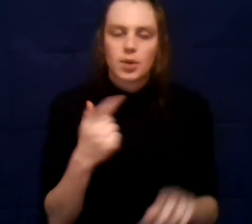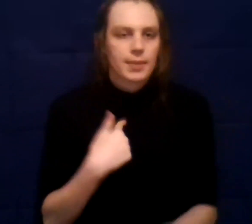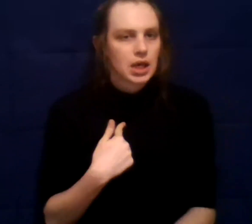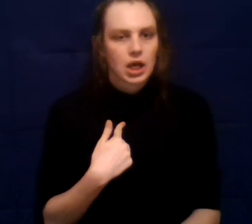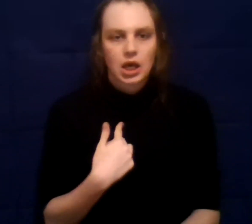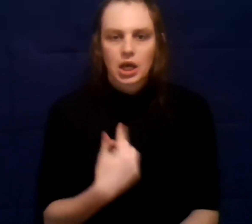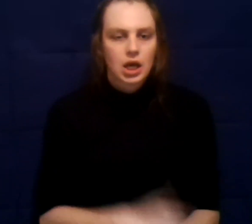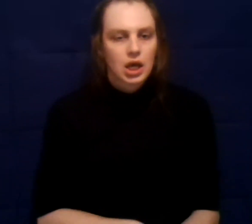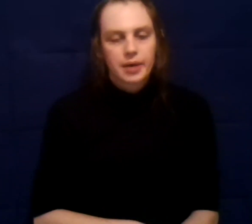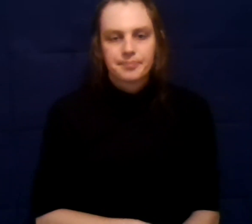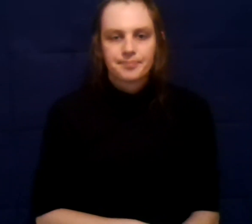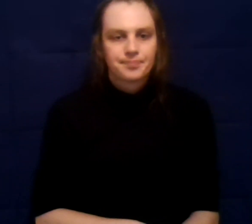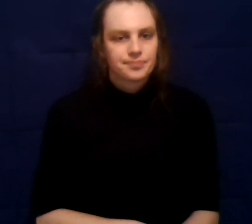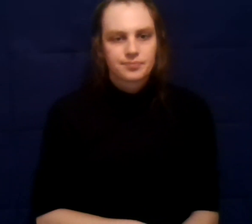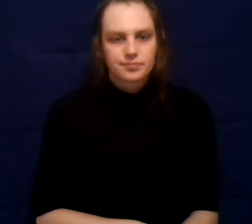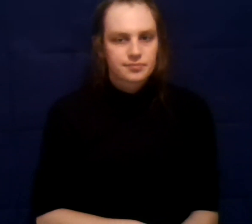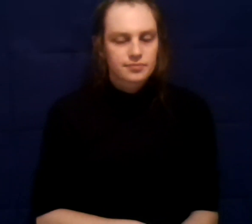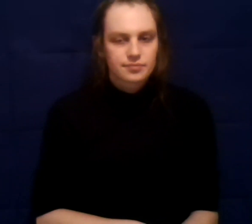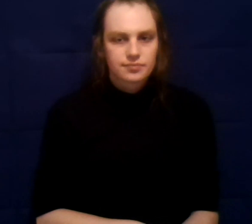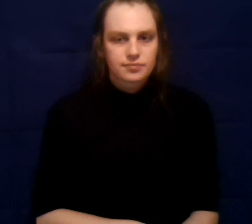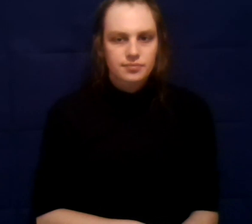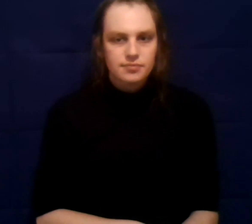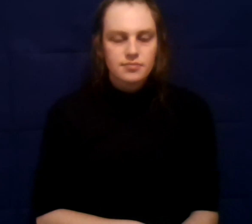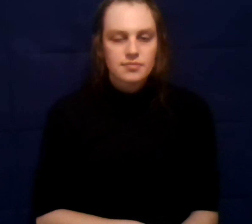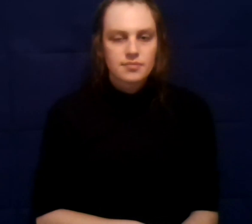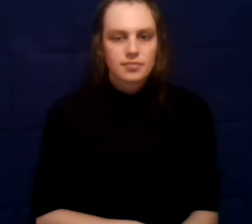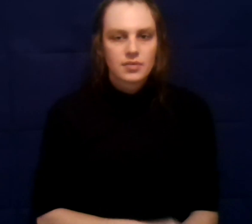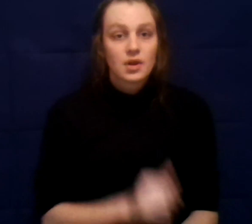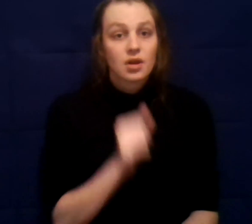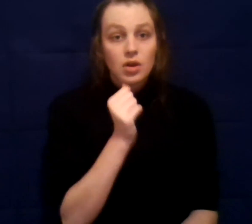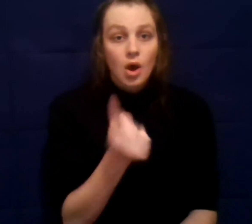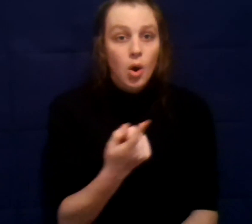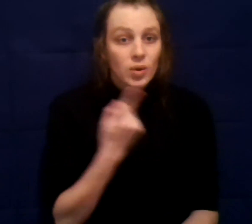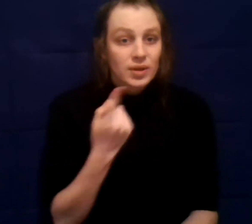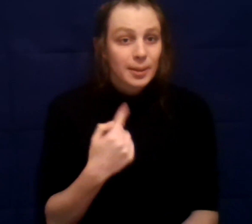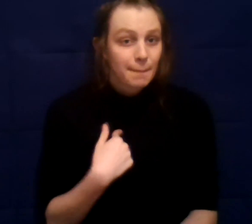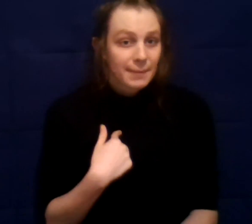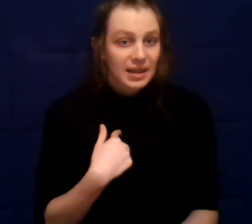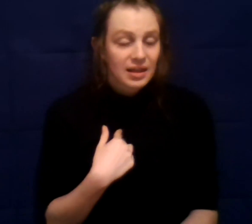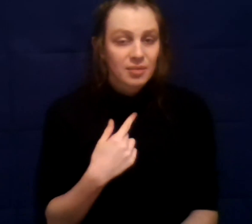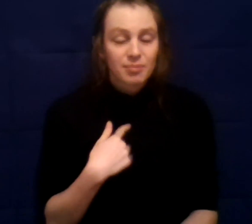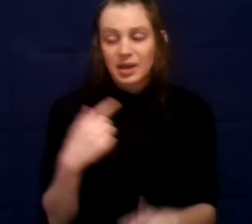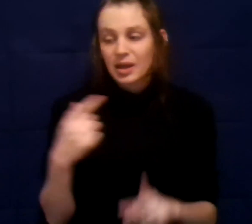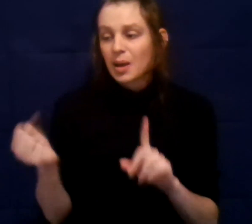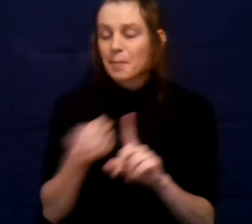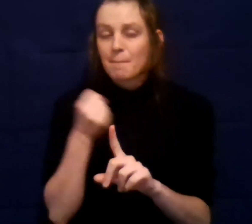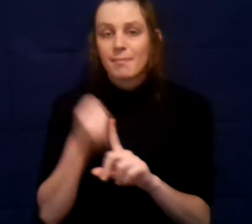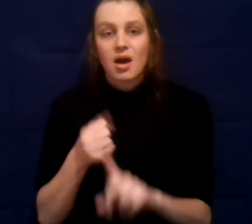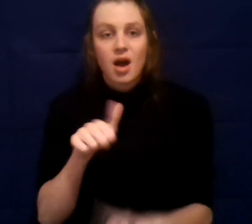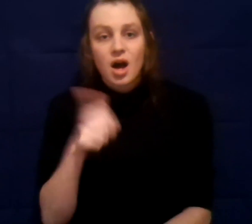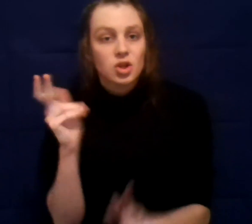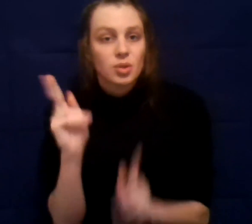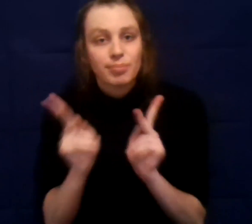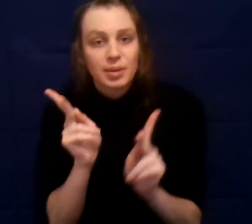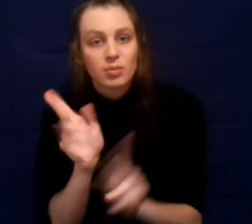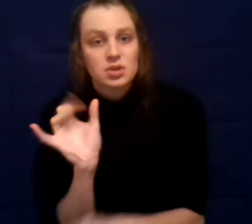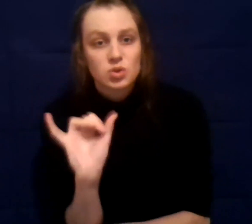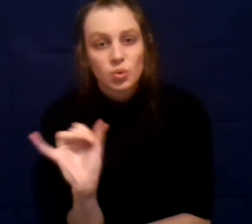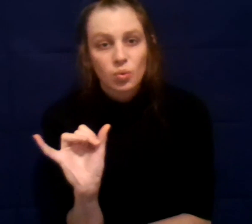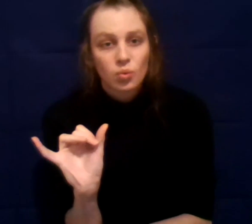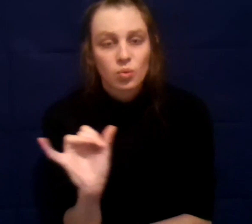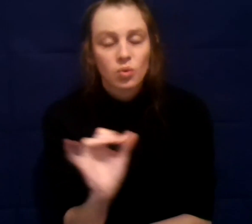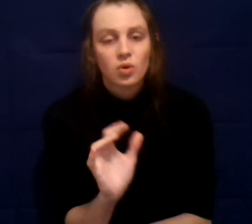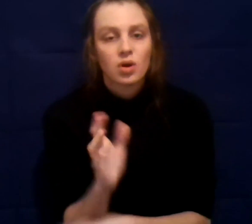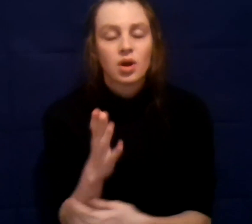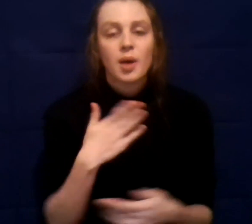And it wasn't just like me. That was kind of the first time. It wasn't just me I was affecting so many other people. All